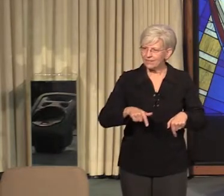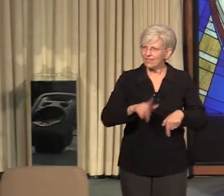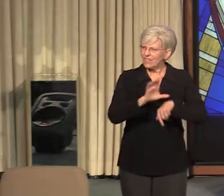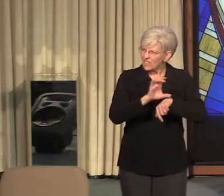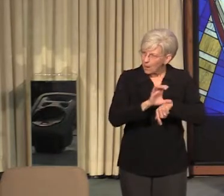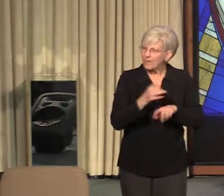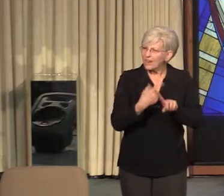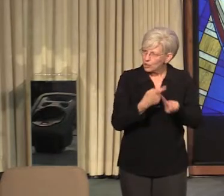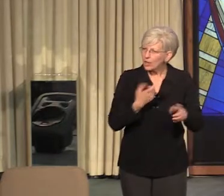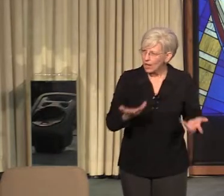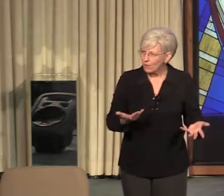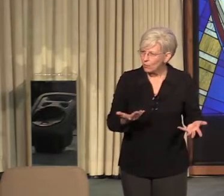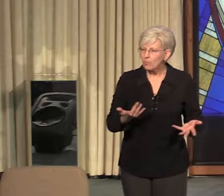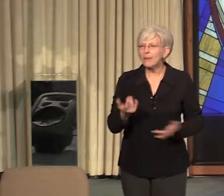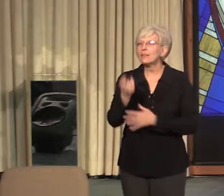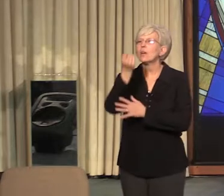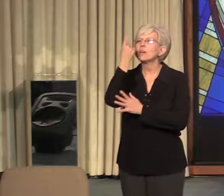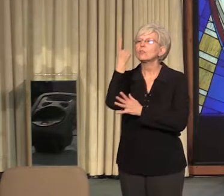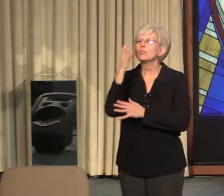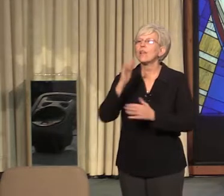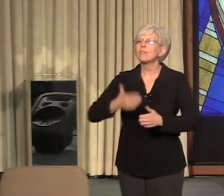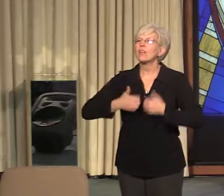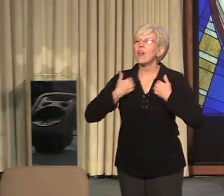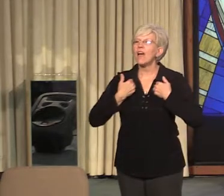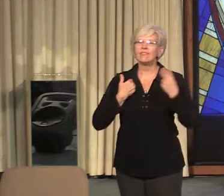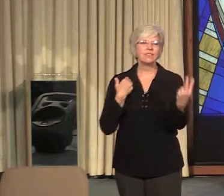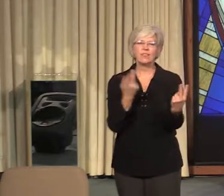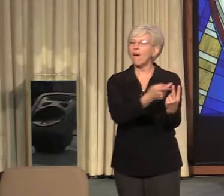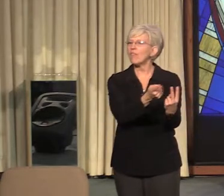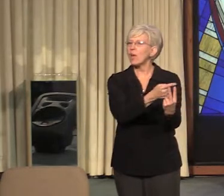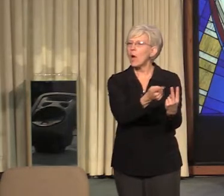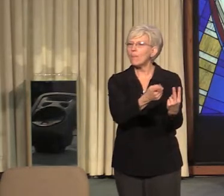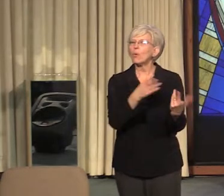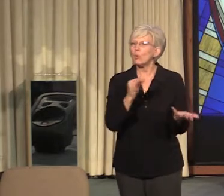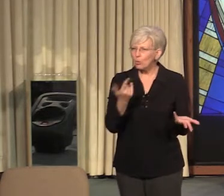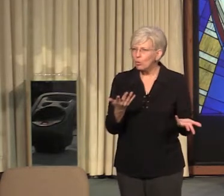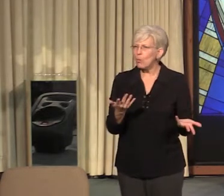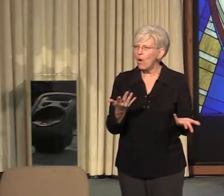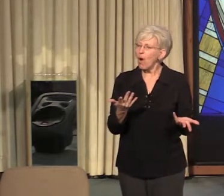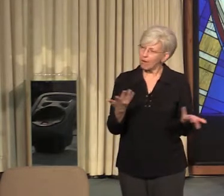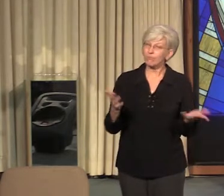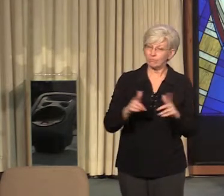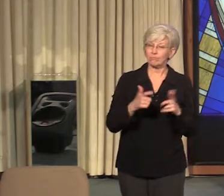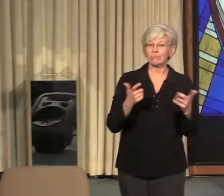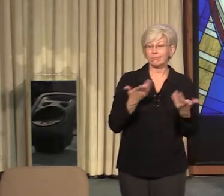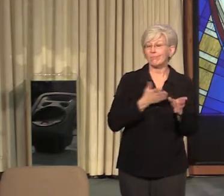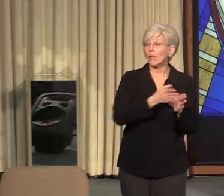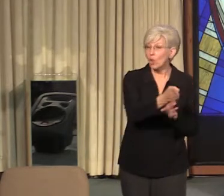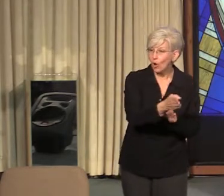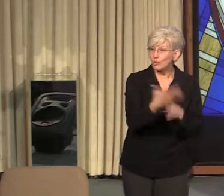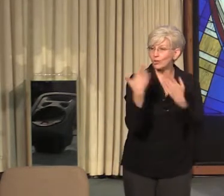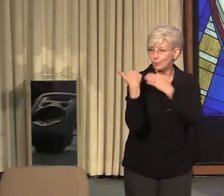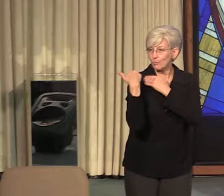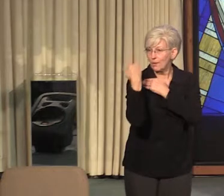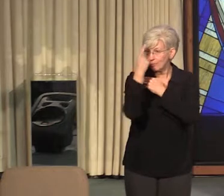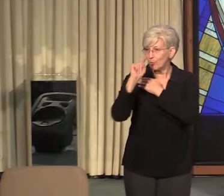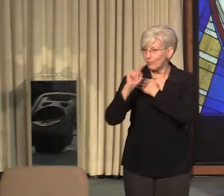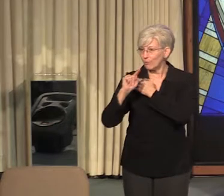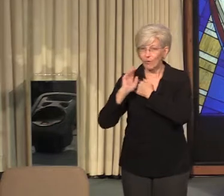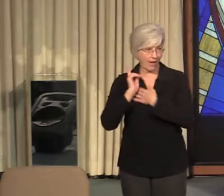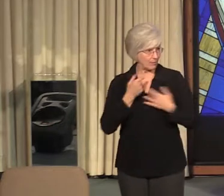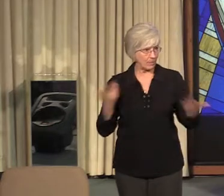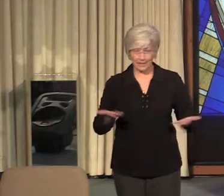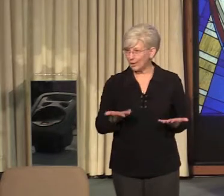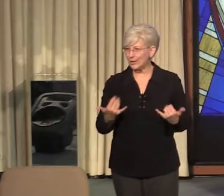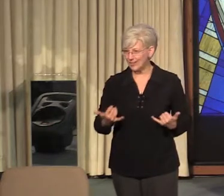the lives of the couple who were largely responsible for us being here today. So since